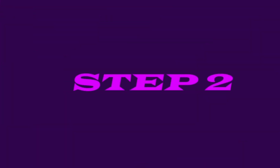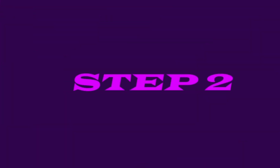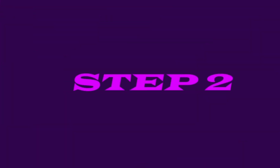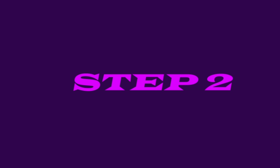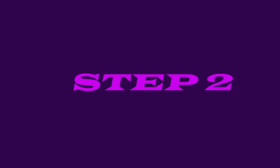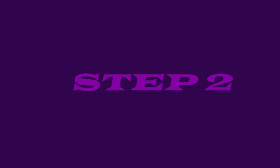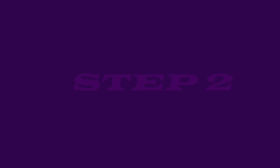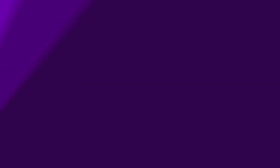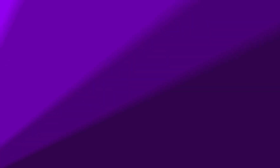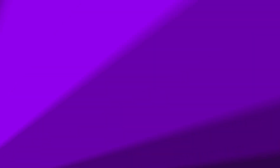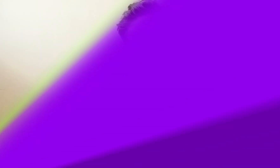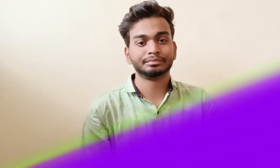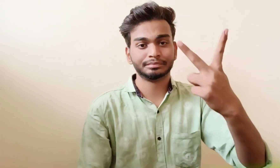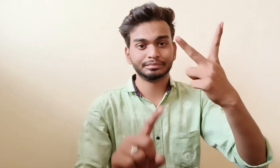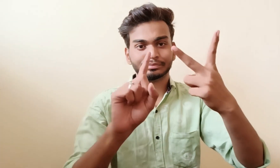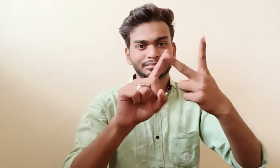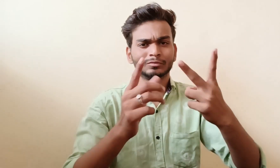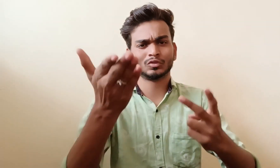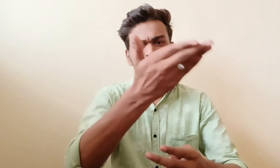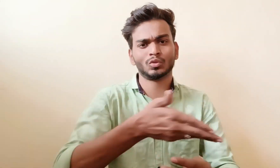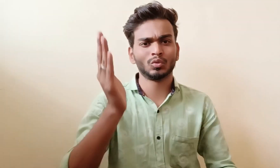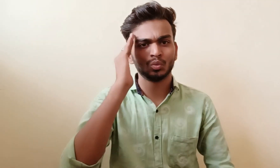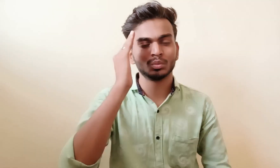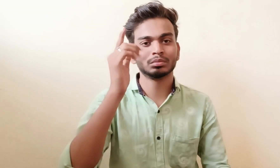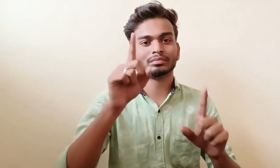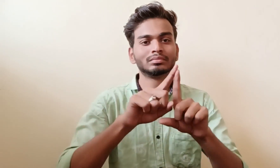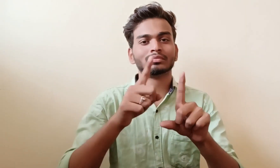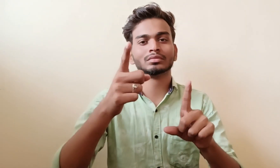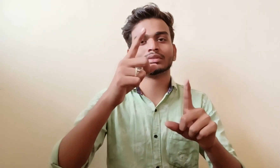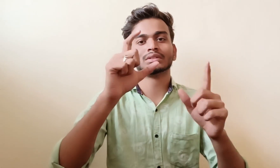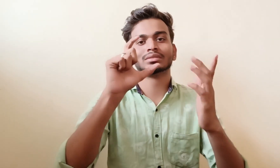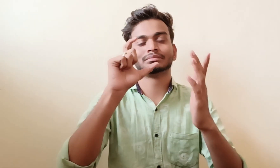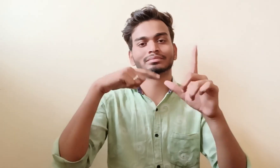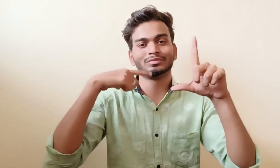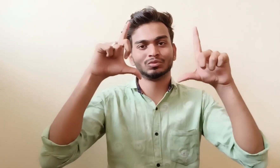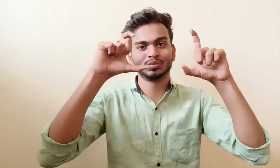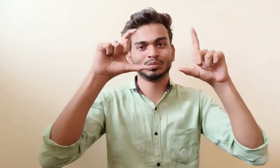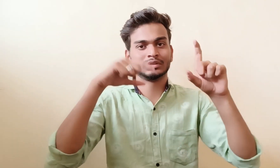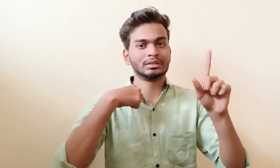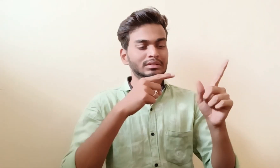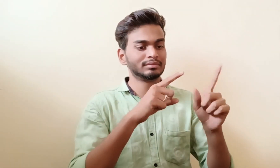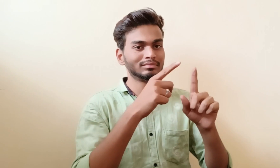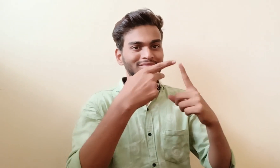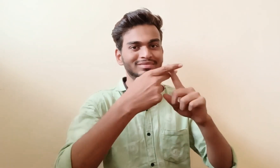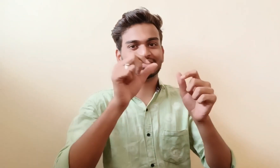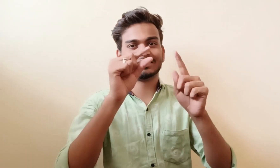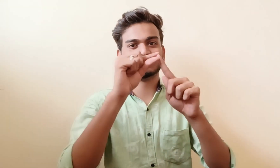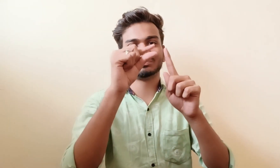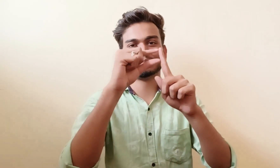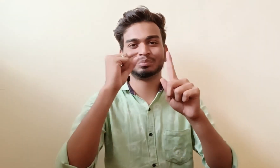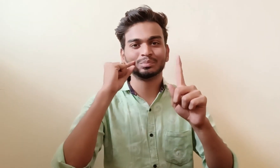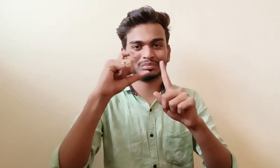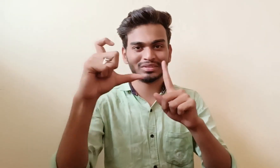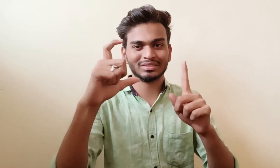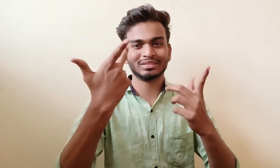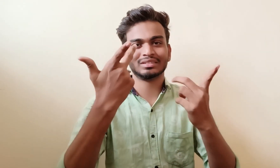Step 2 You all know your photo editing or other app make photo big